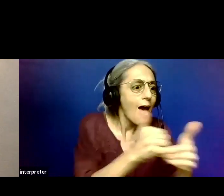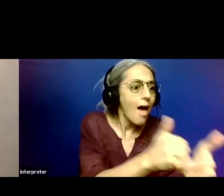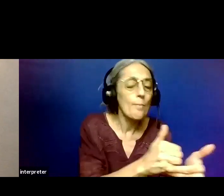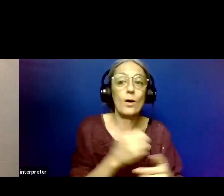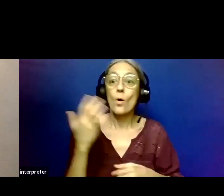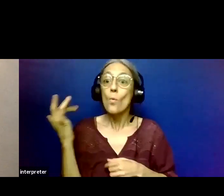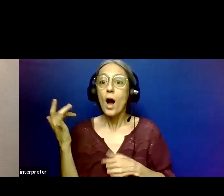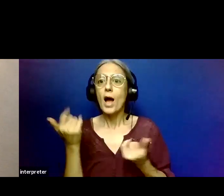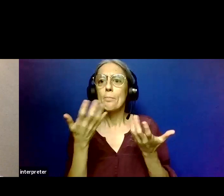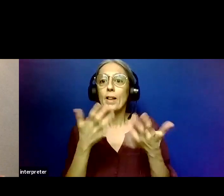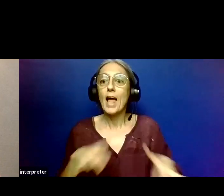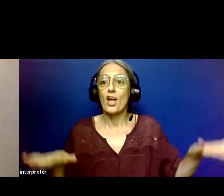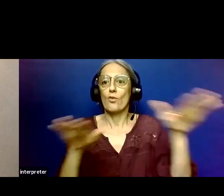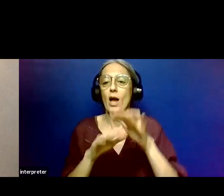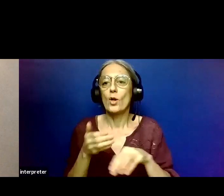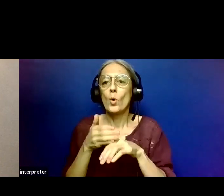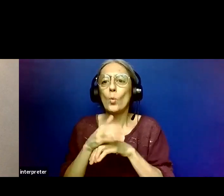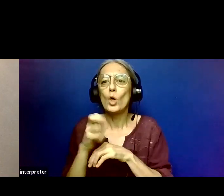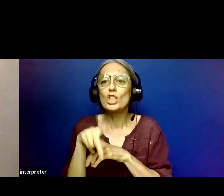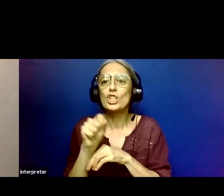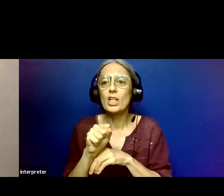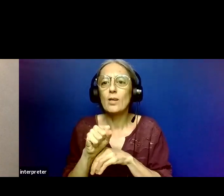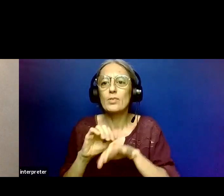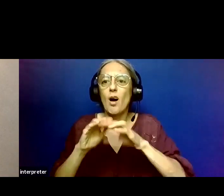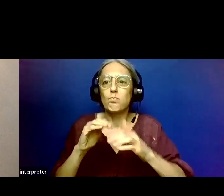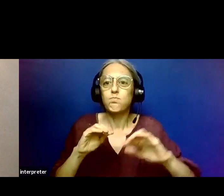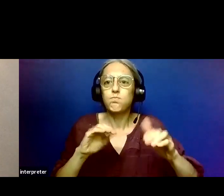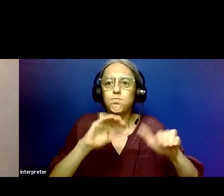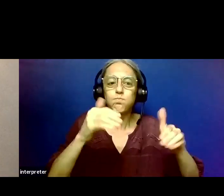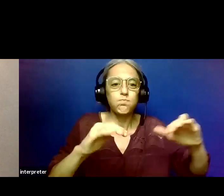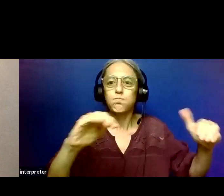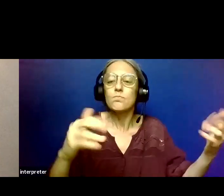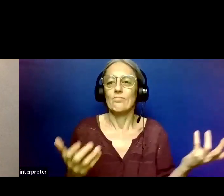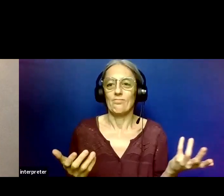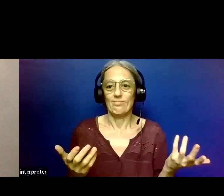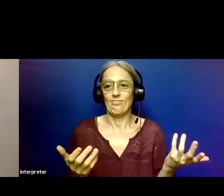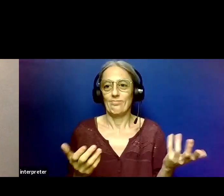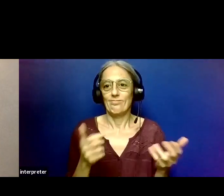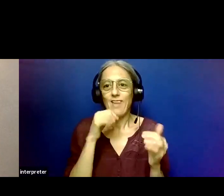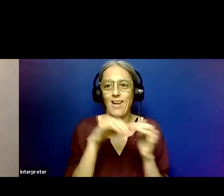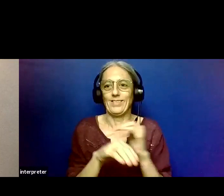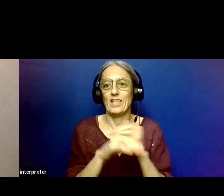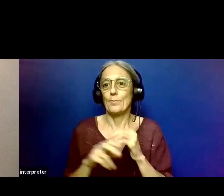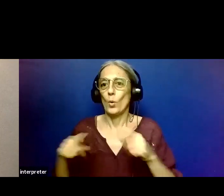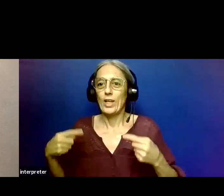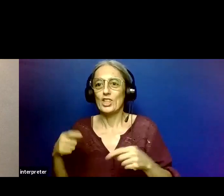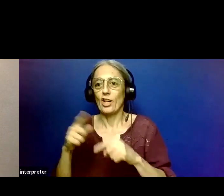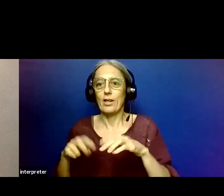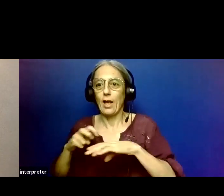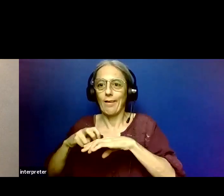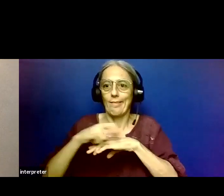chips as their base. And wood chips are not accessible, and they should not be there. And he